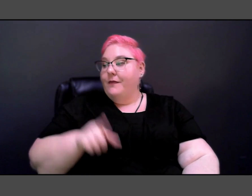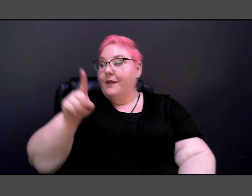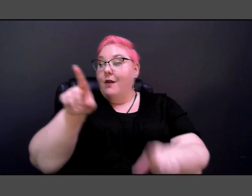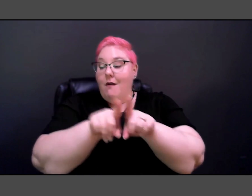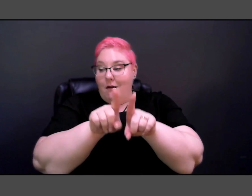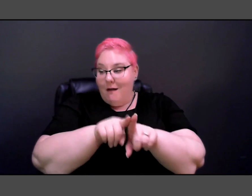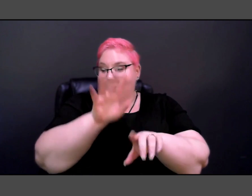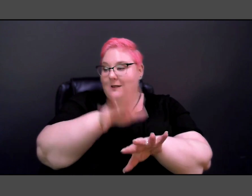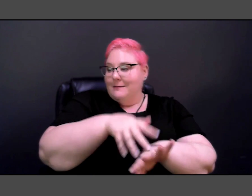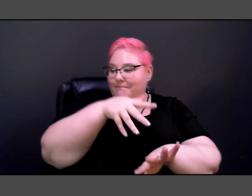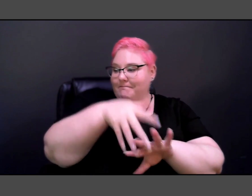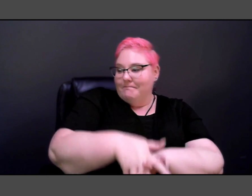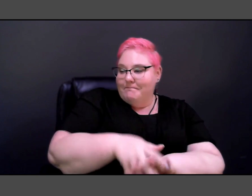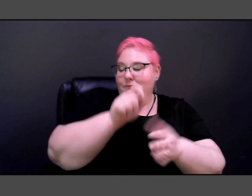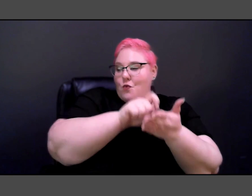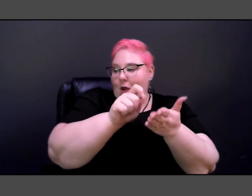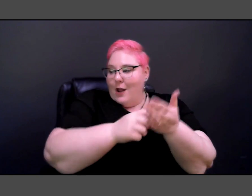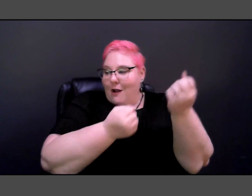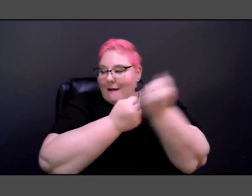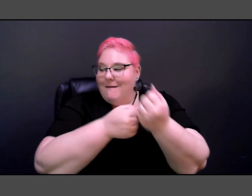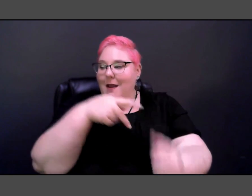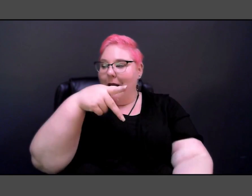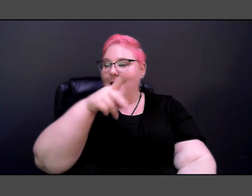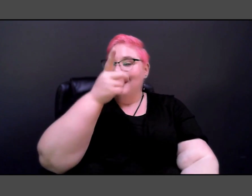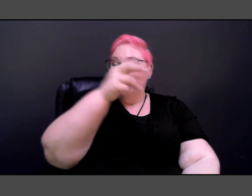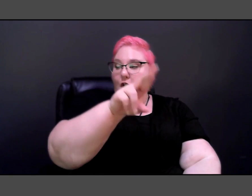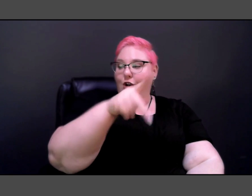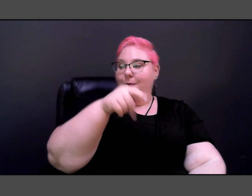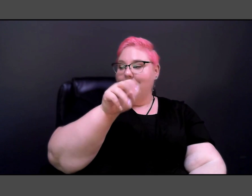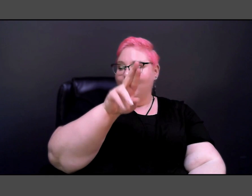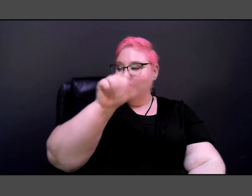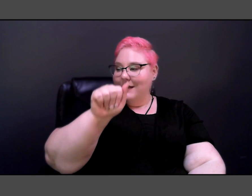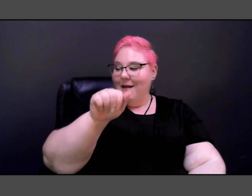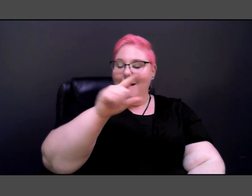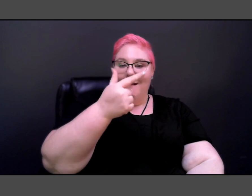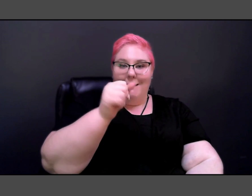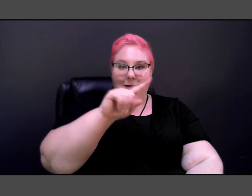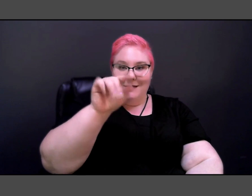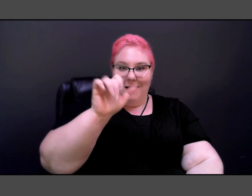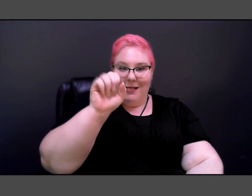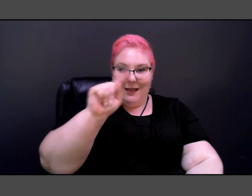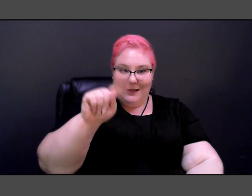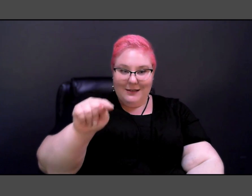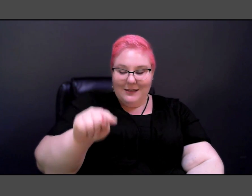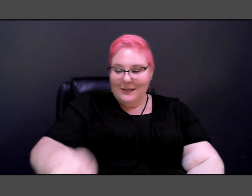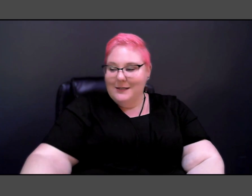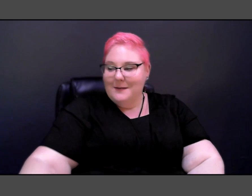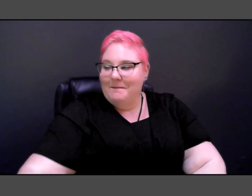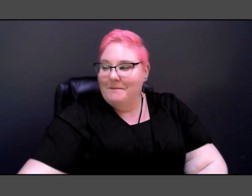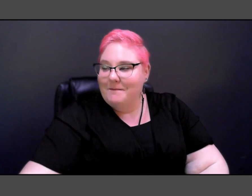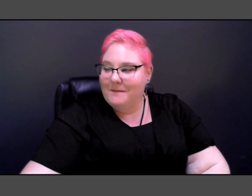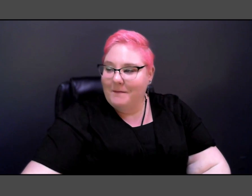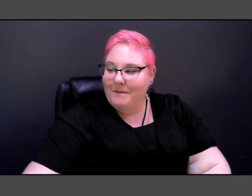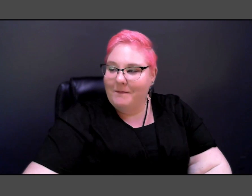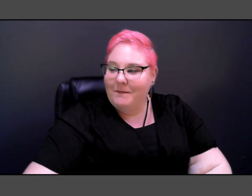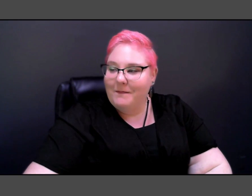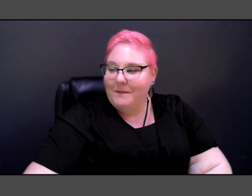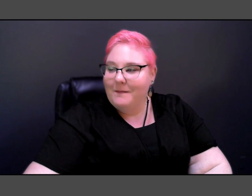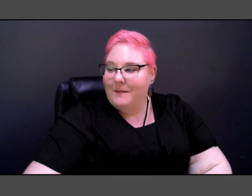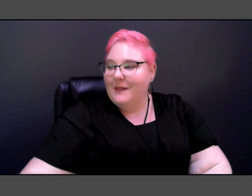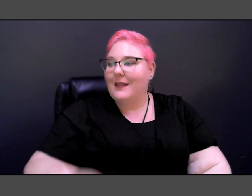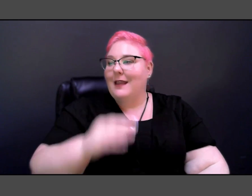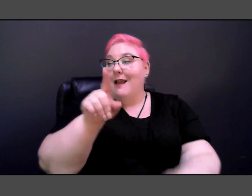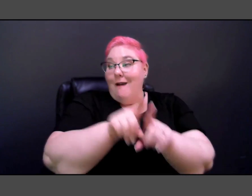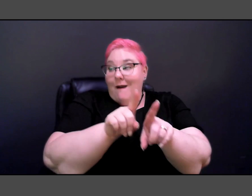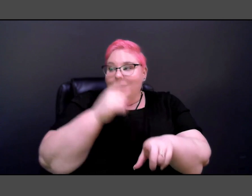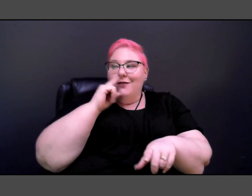Gonzalez, and Sundance Award-winning filmmaker, Cristina Ibarra. So these wonderful conversations